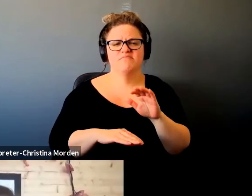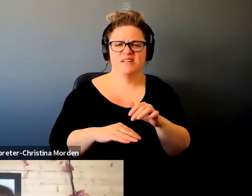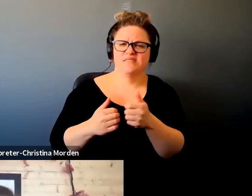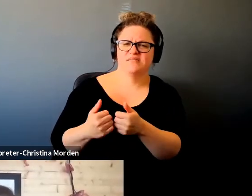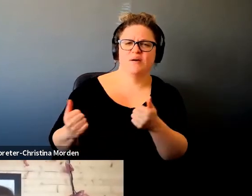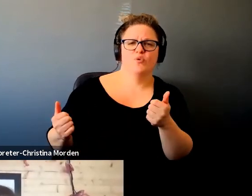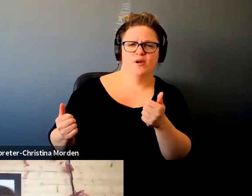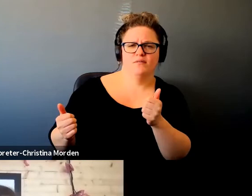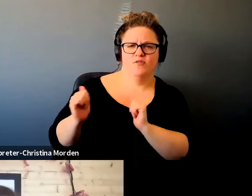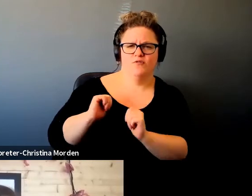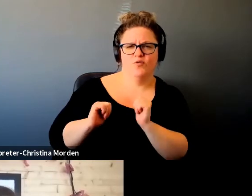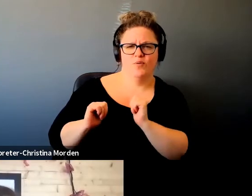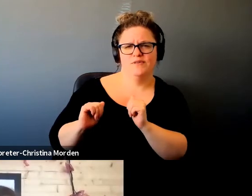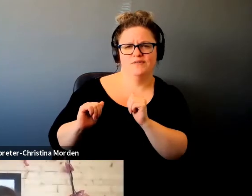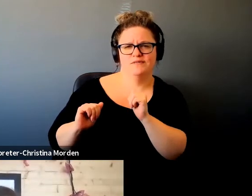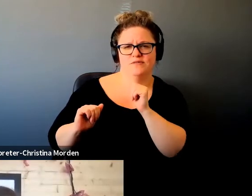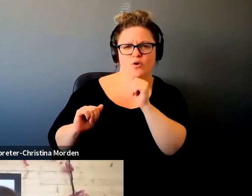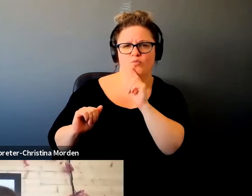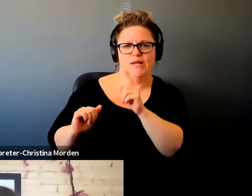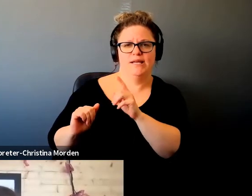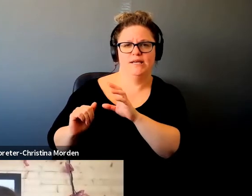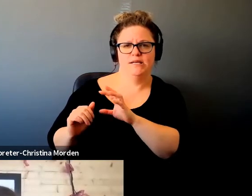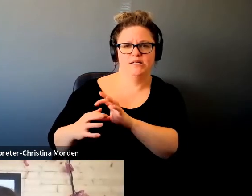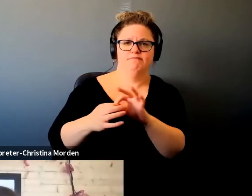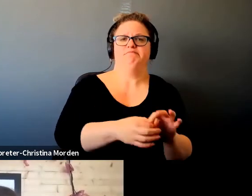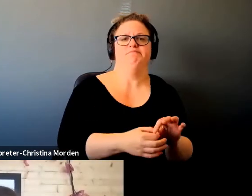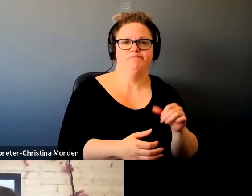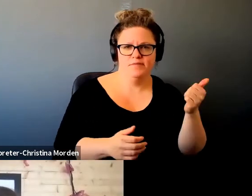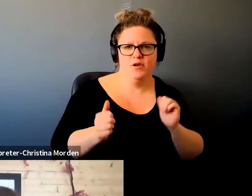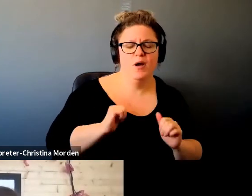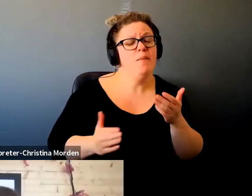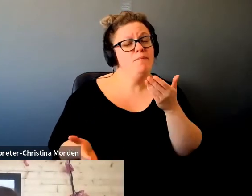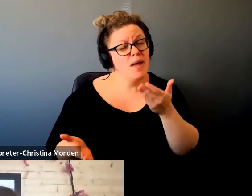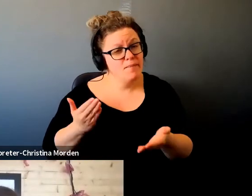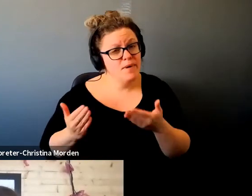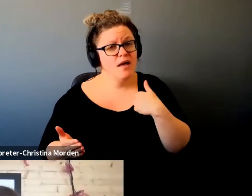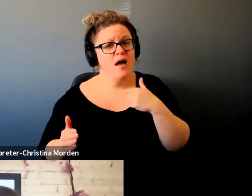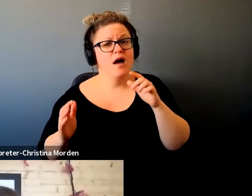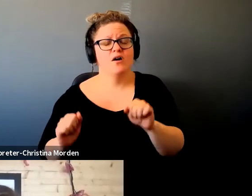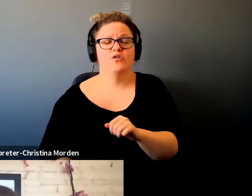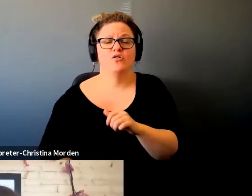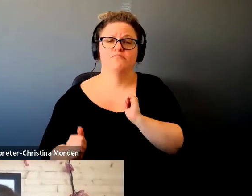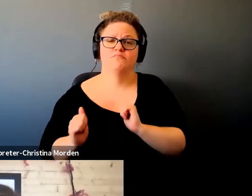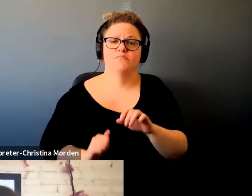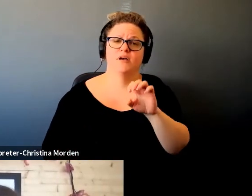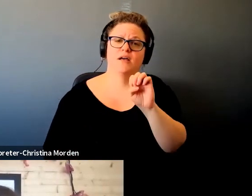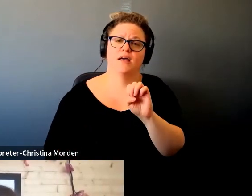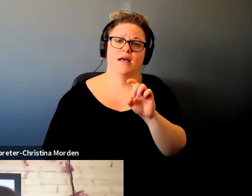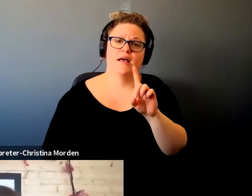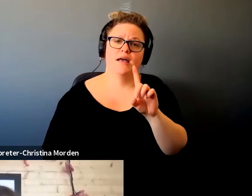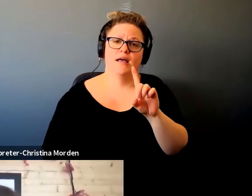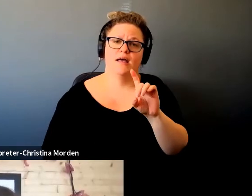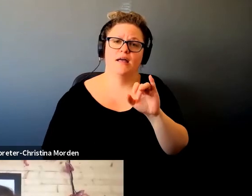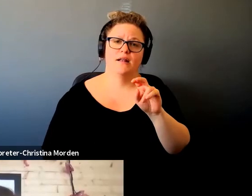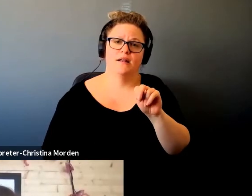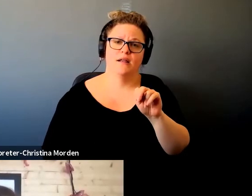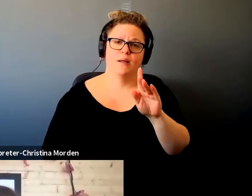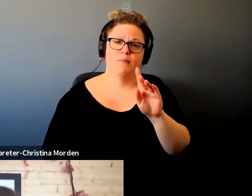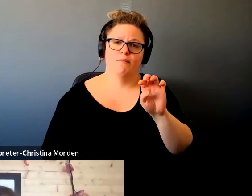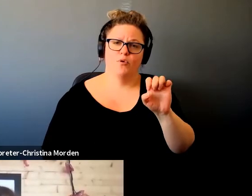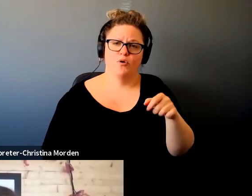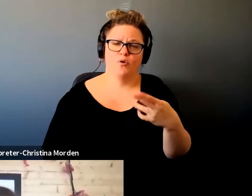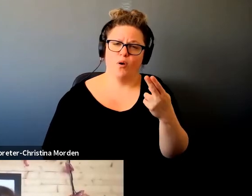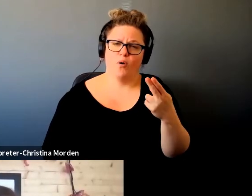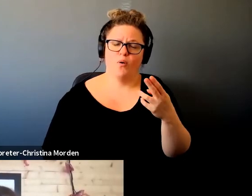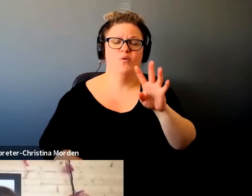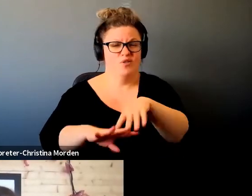have hopes that it will take me maybe to the Edinburgh Festival once that happens to be live again.